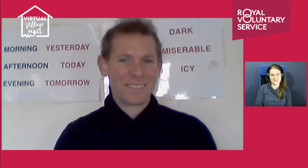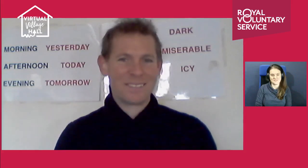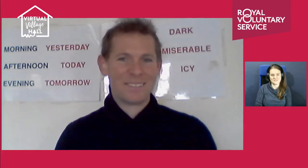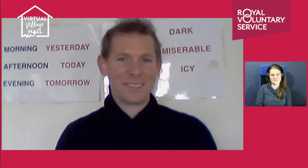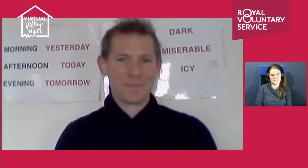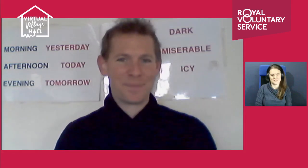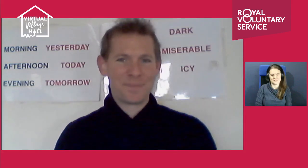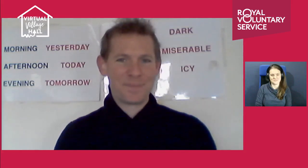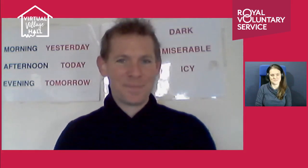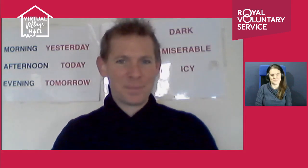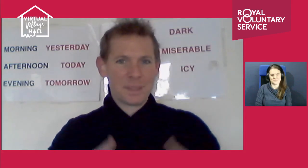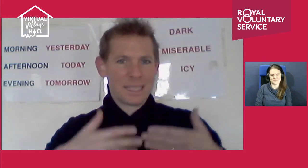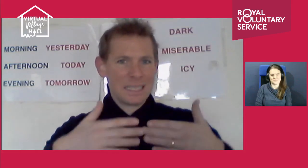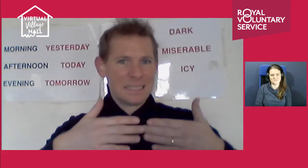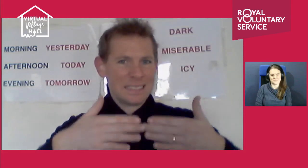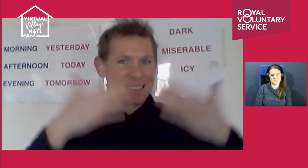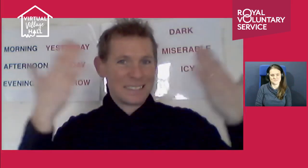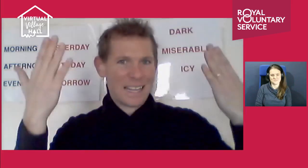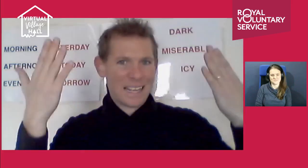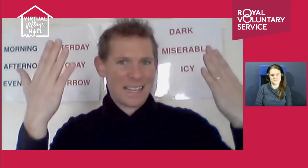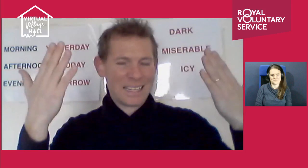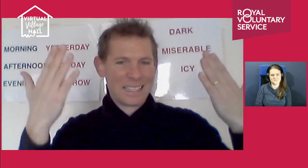Number 5.